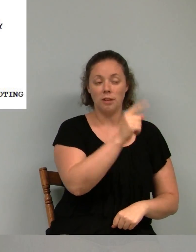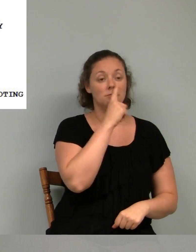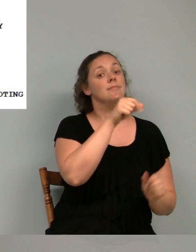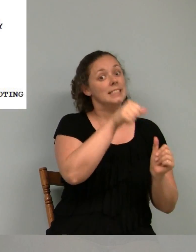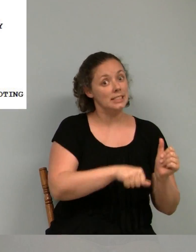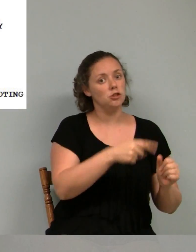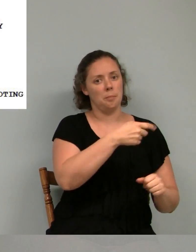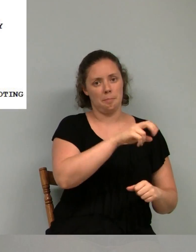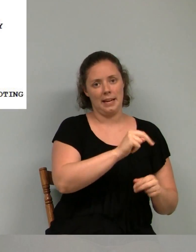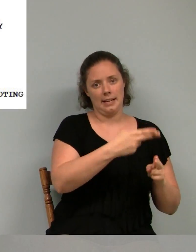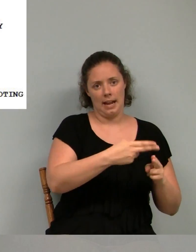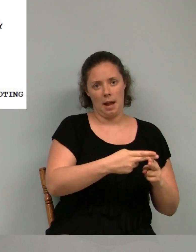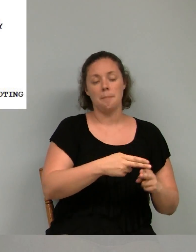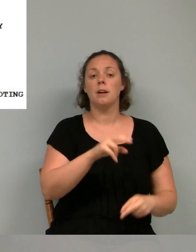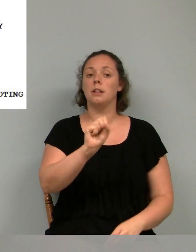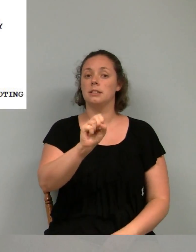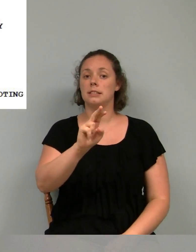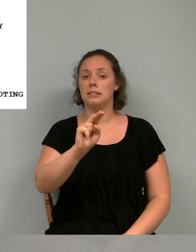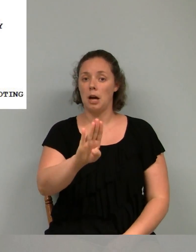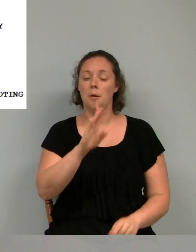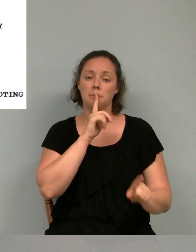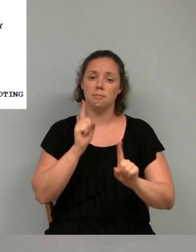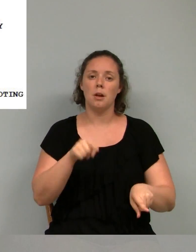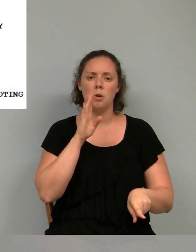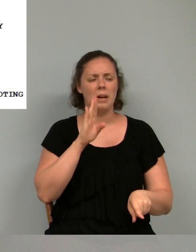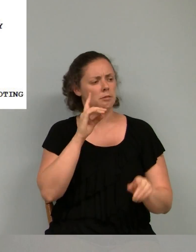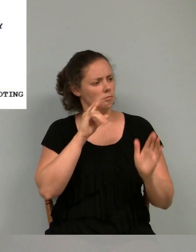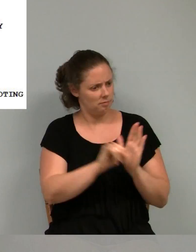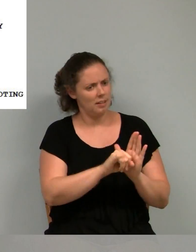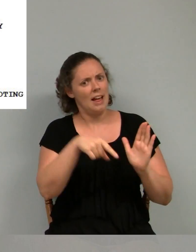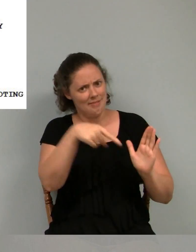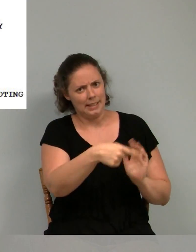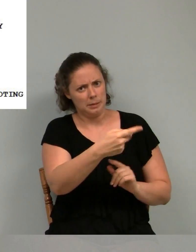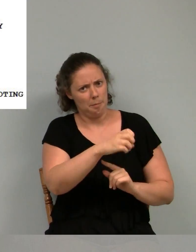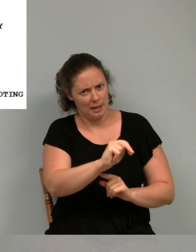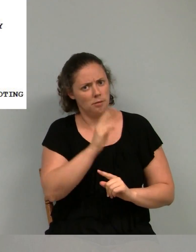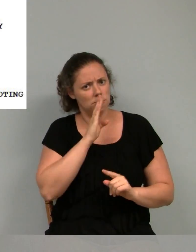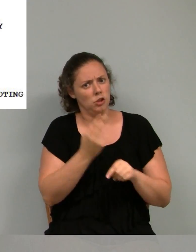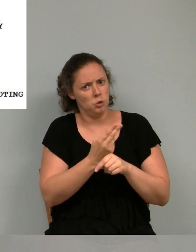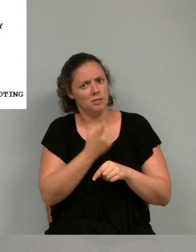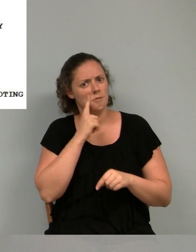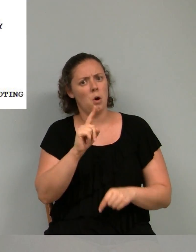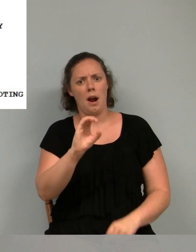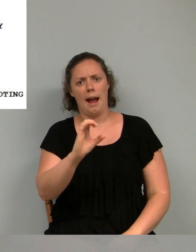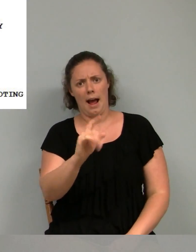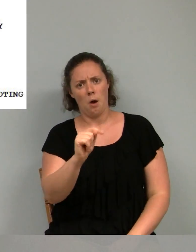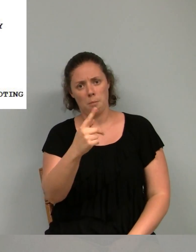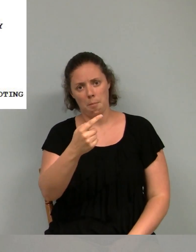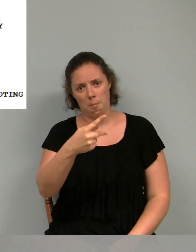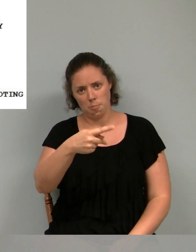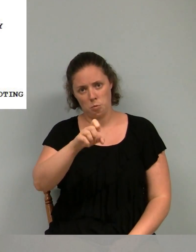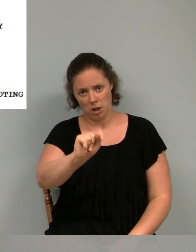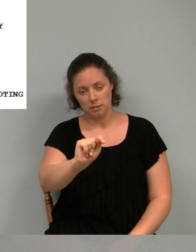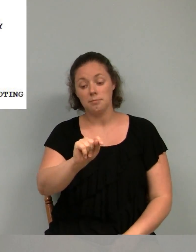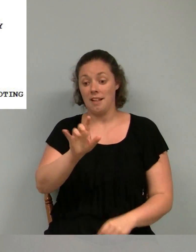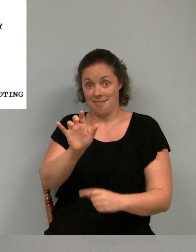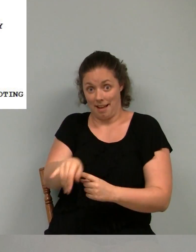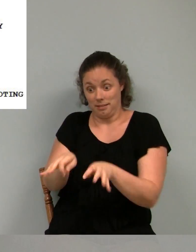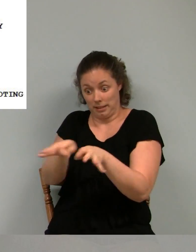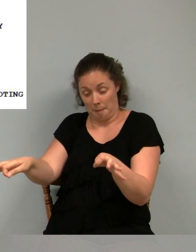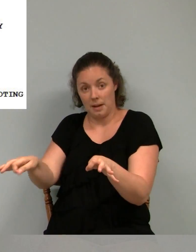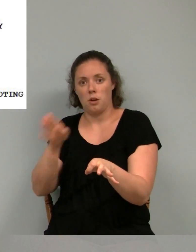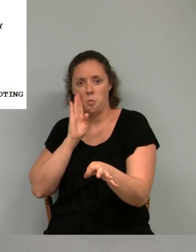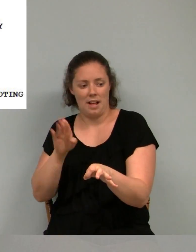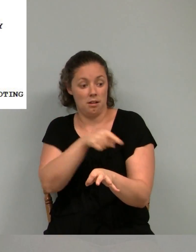The setup command identifies this pin will be used for output. The output statement then turns the light